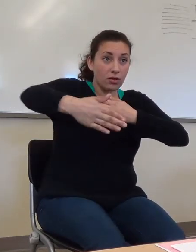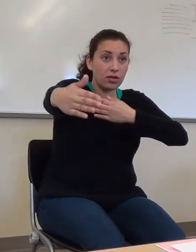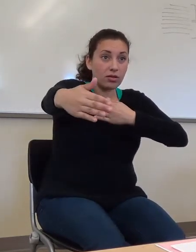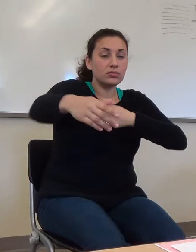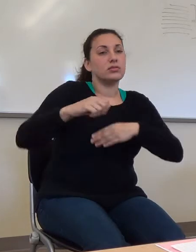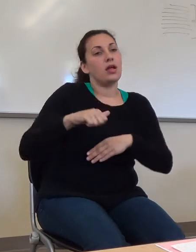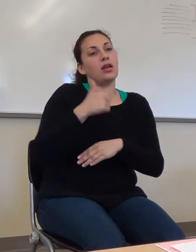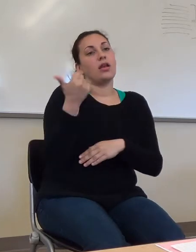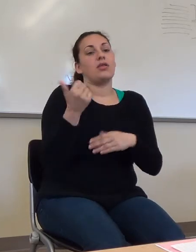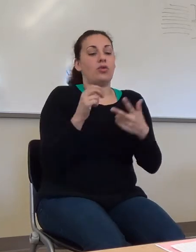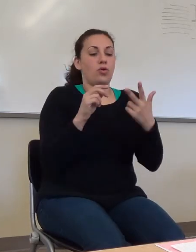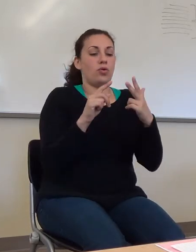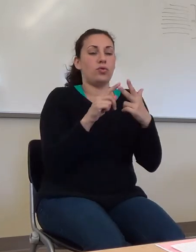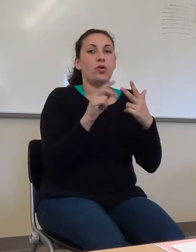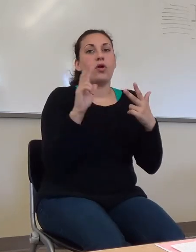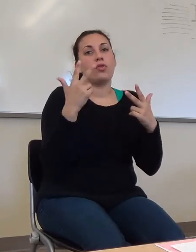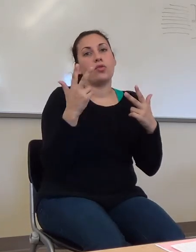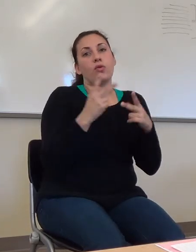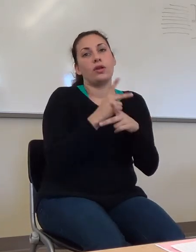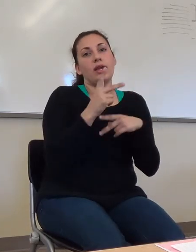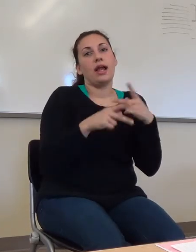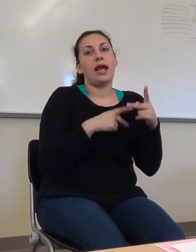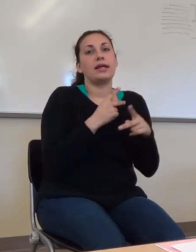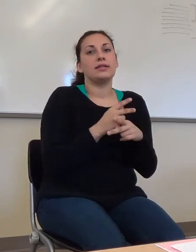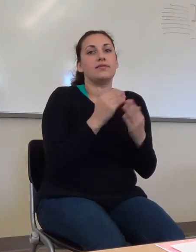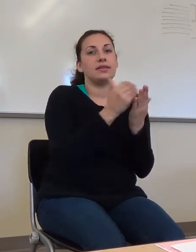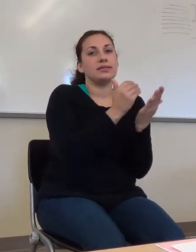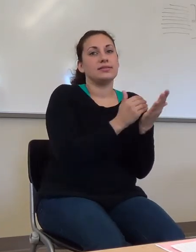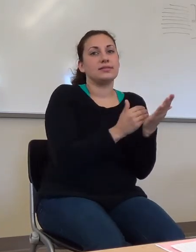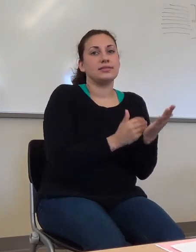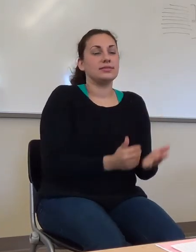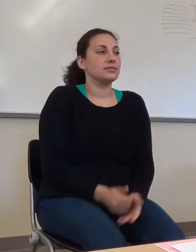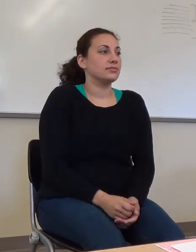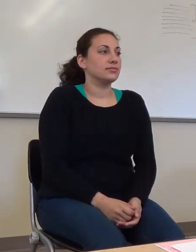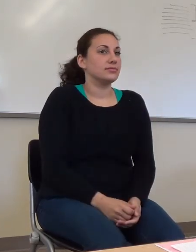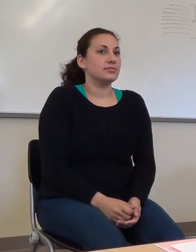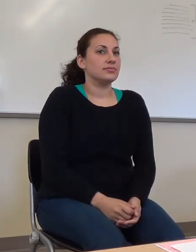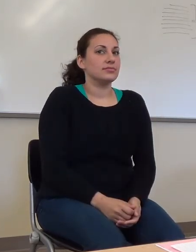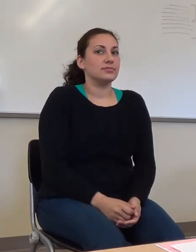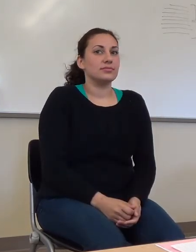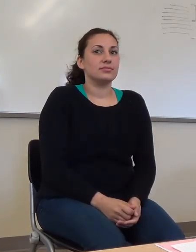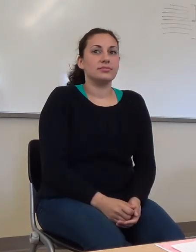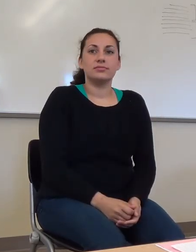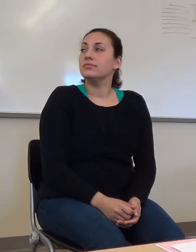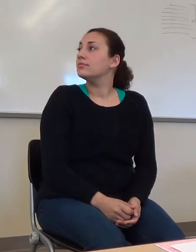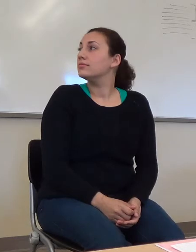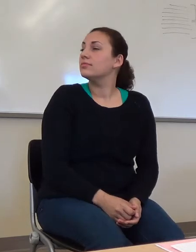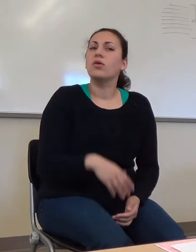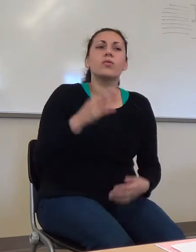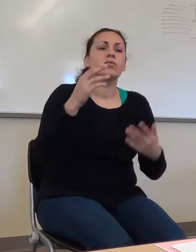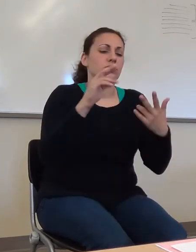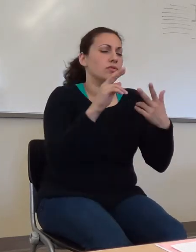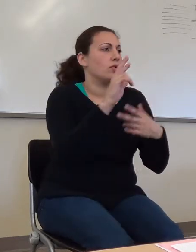okay? So the insect lands, then what happens? What's the next step?